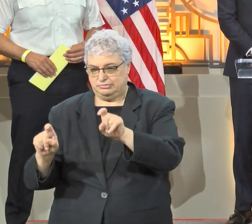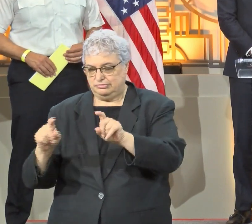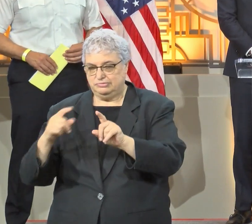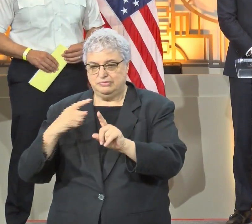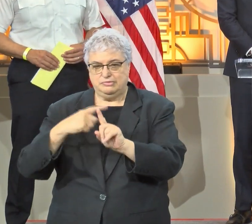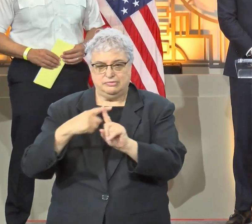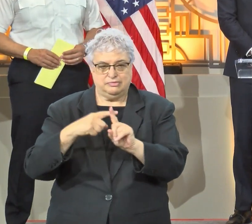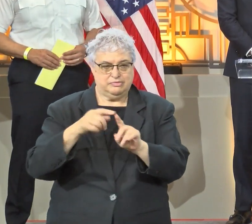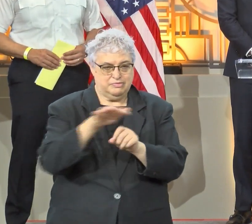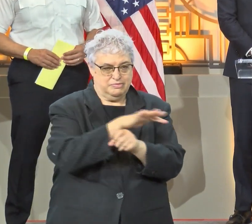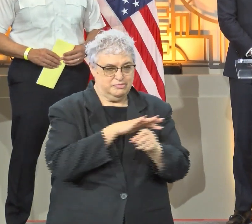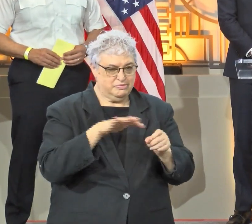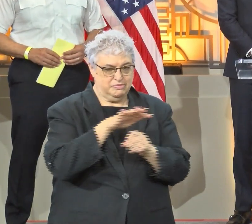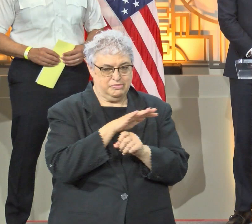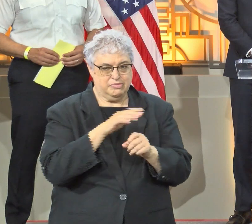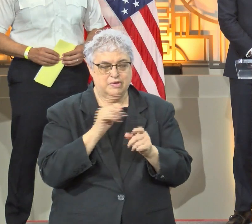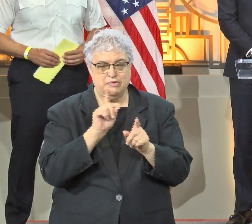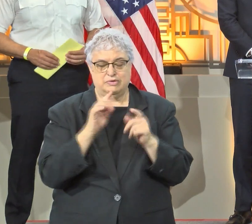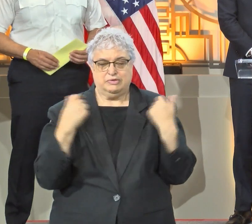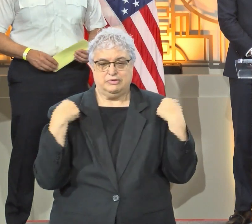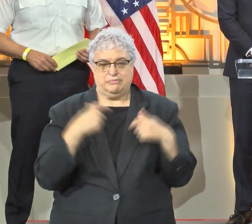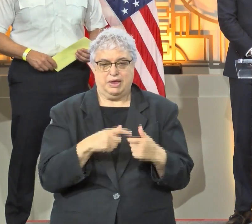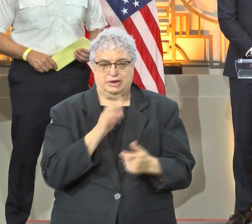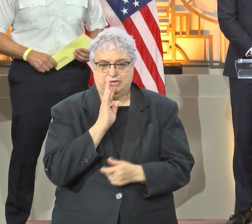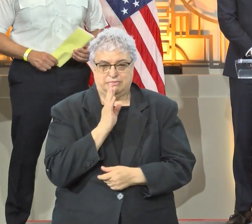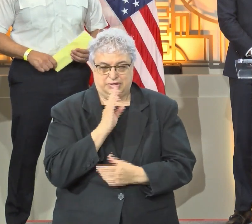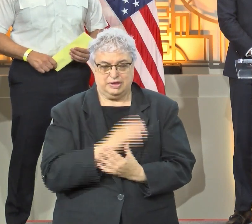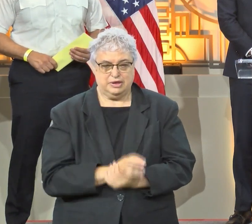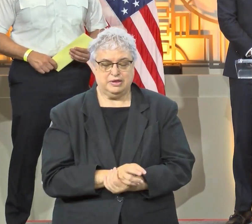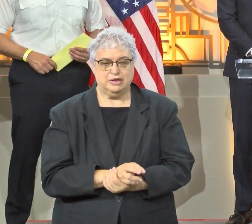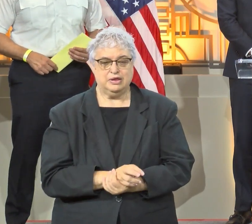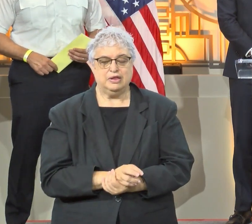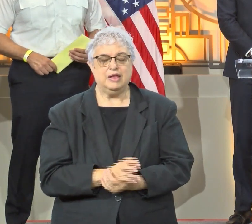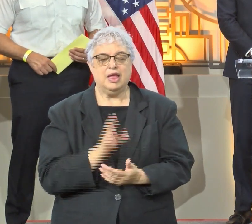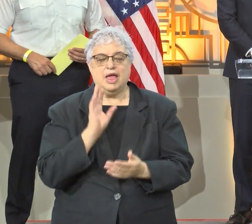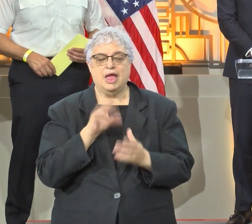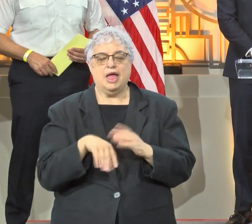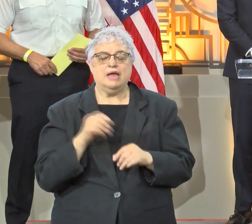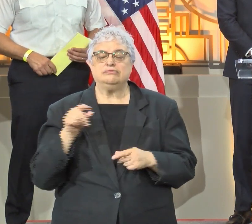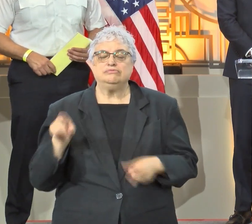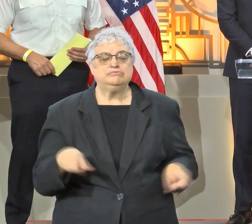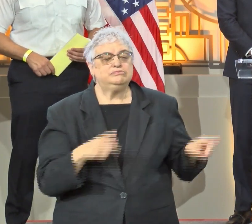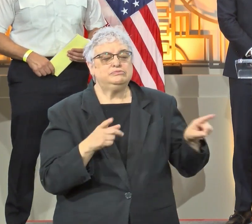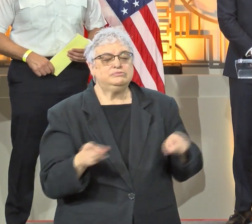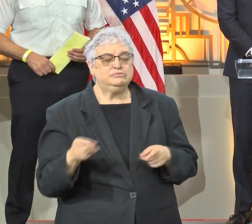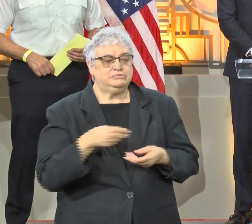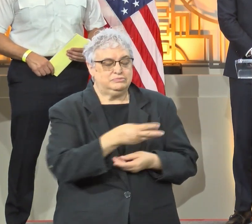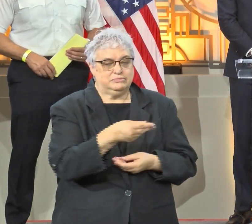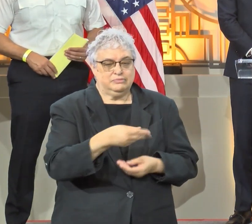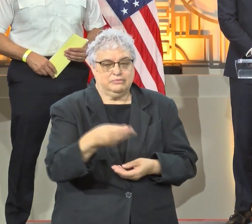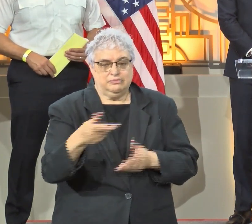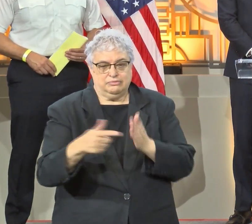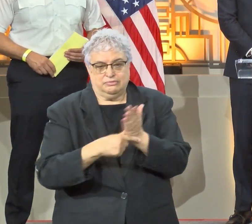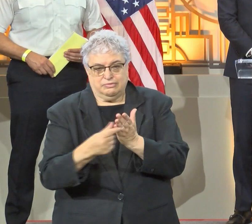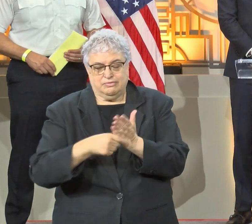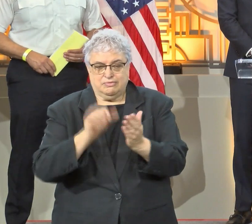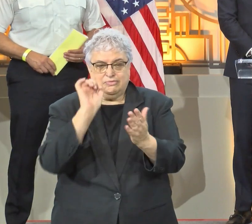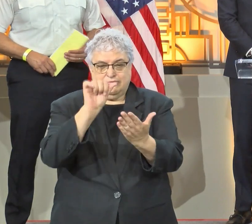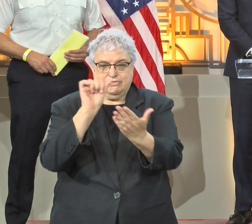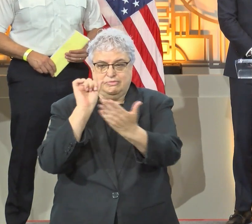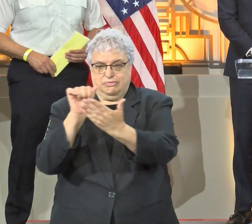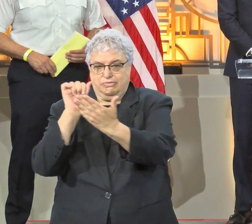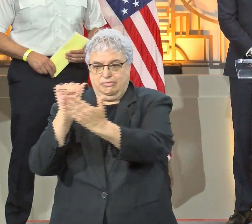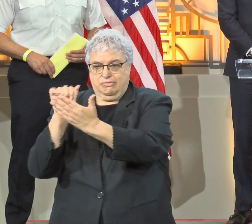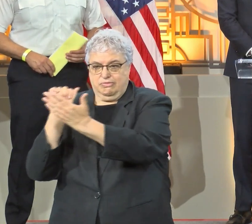positivity majority Hispanic communities. And what that means, they will be going out and about, handing out leaflets, knocking on